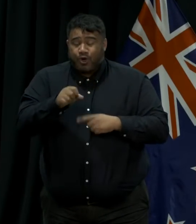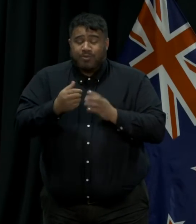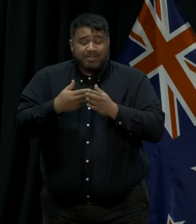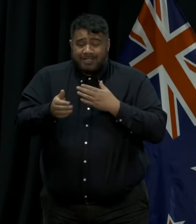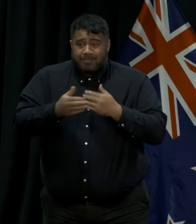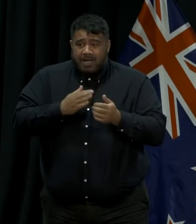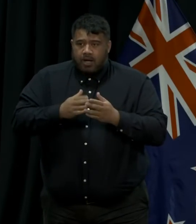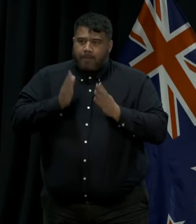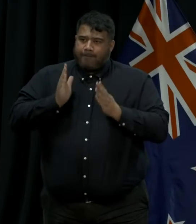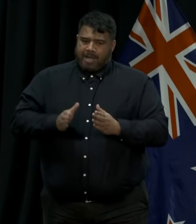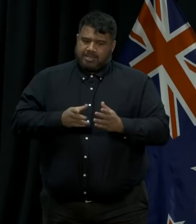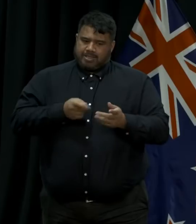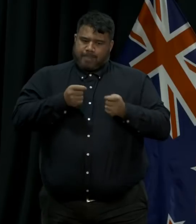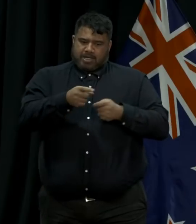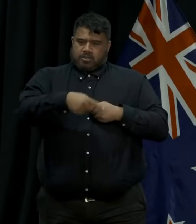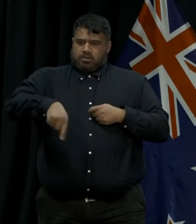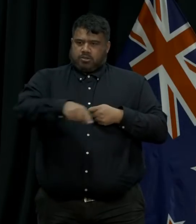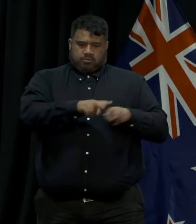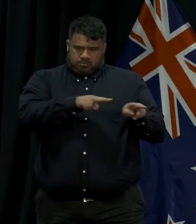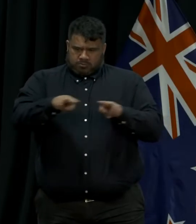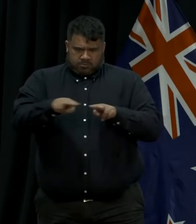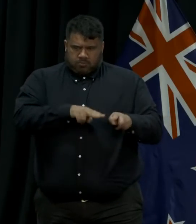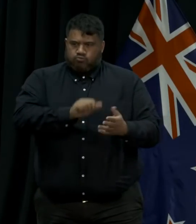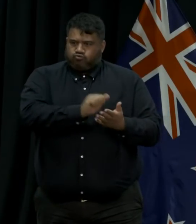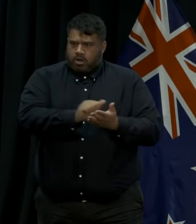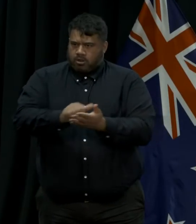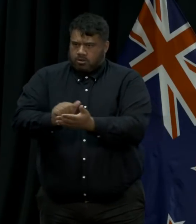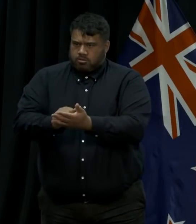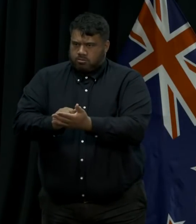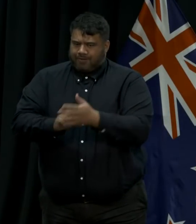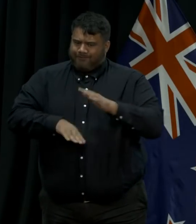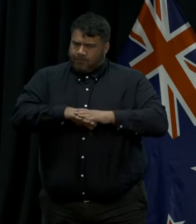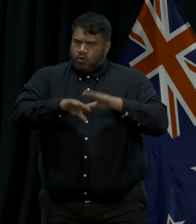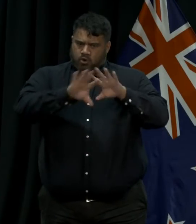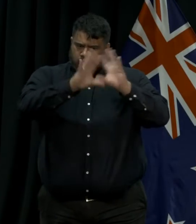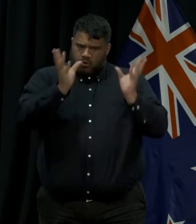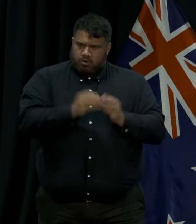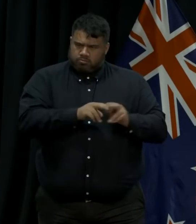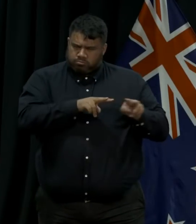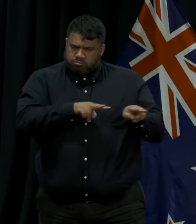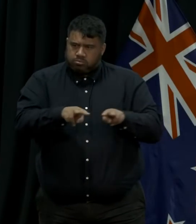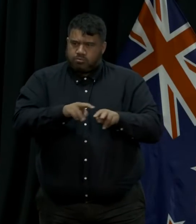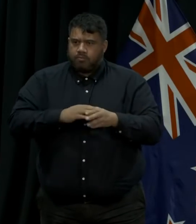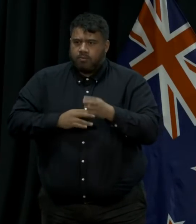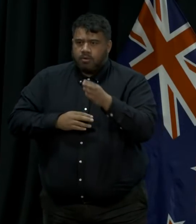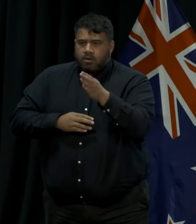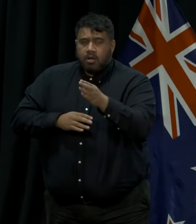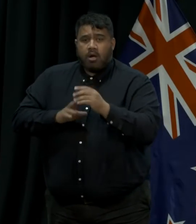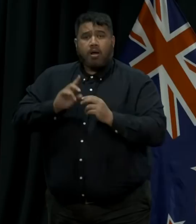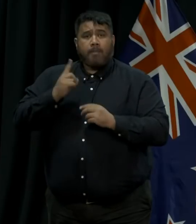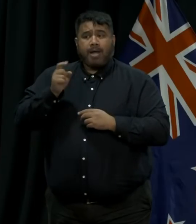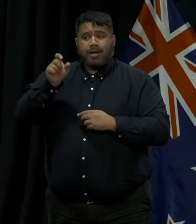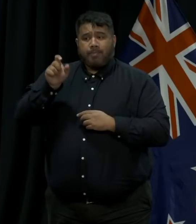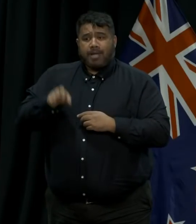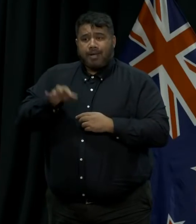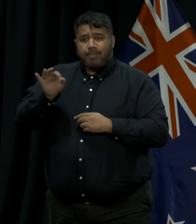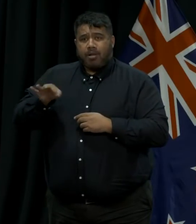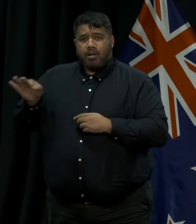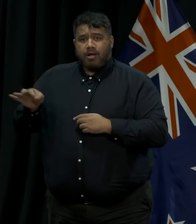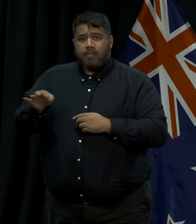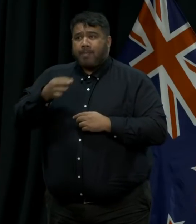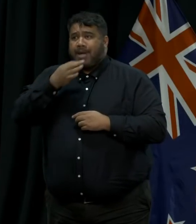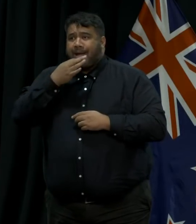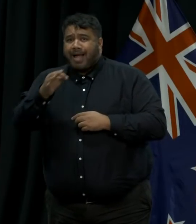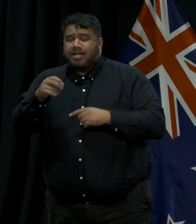properly. And so that includes the whole system. Economic exemptions as well that aren't listed as part of the... Keeping in mind, the economic exemptions